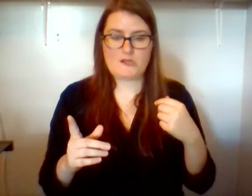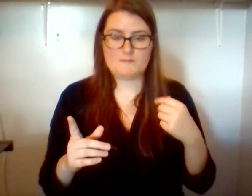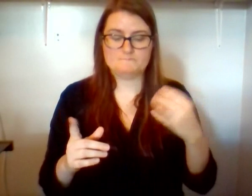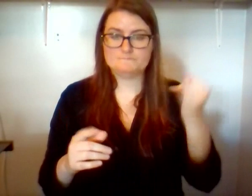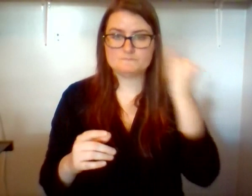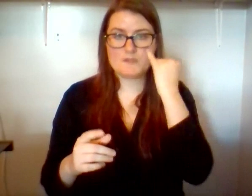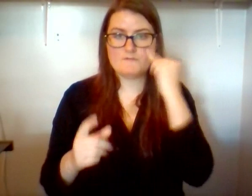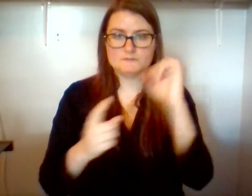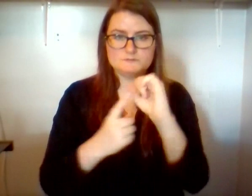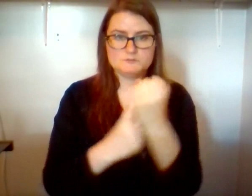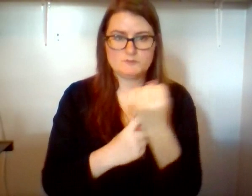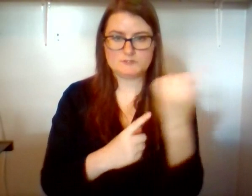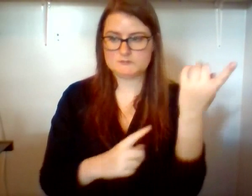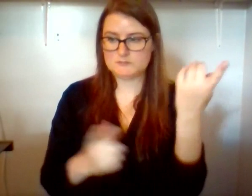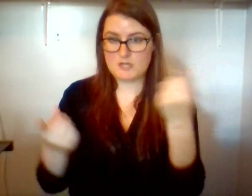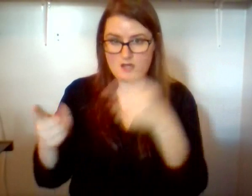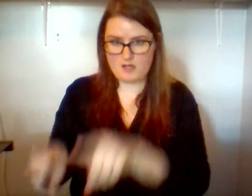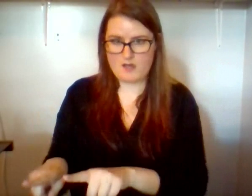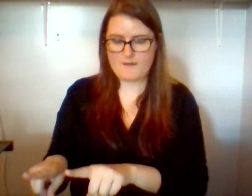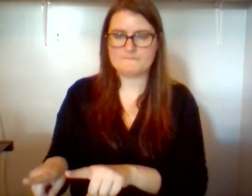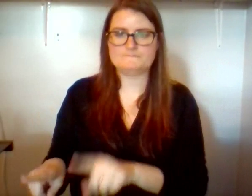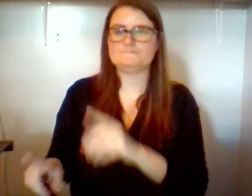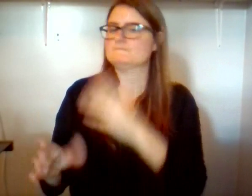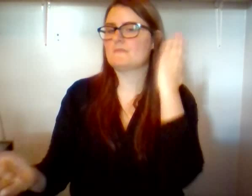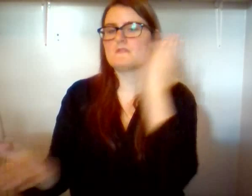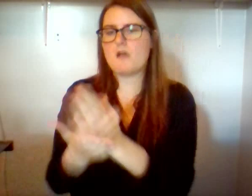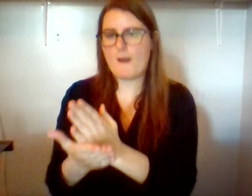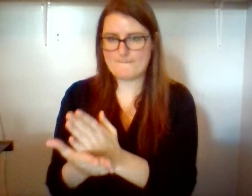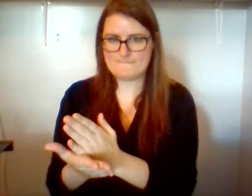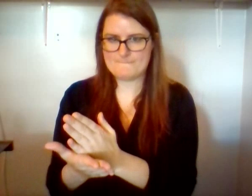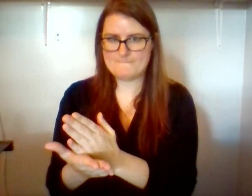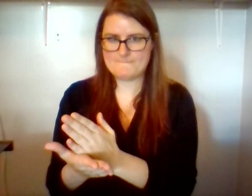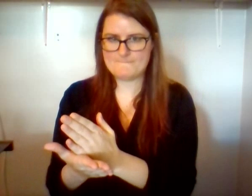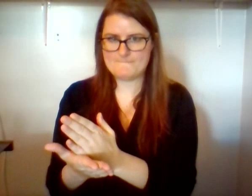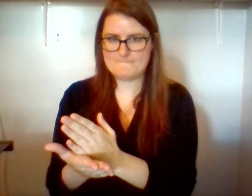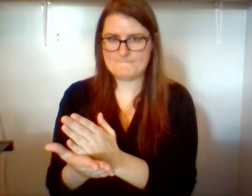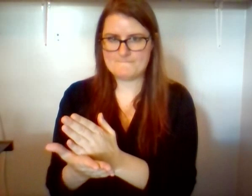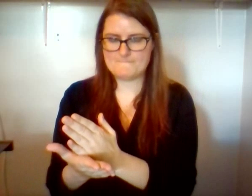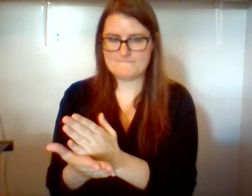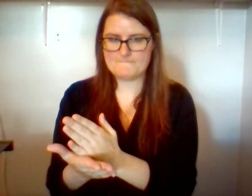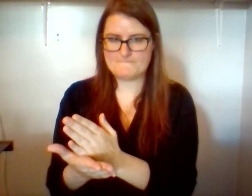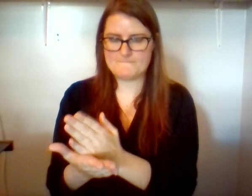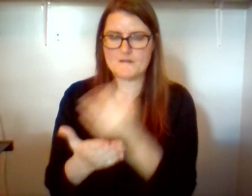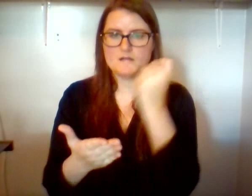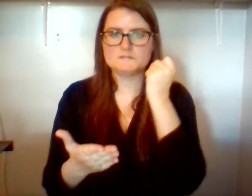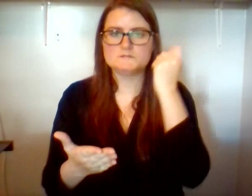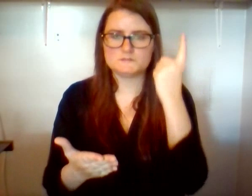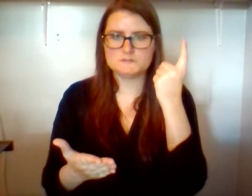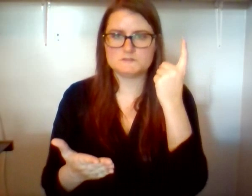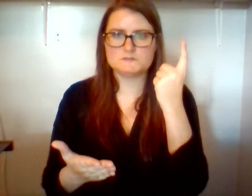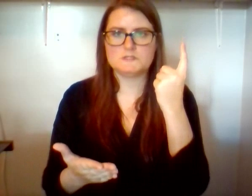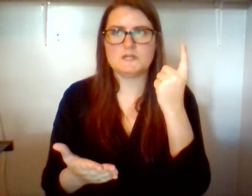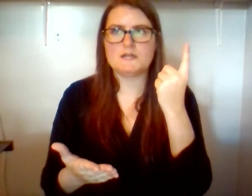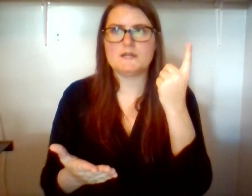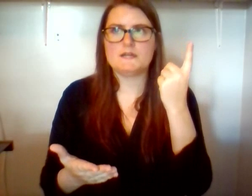sexual before you can biblically go all the way. That